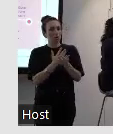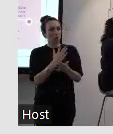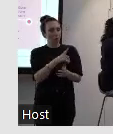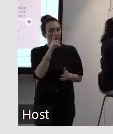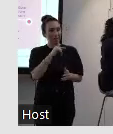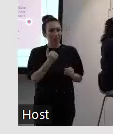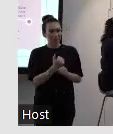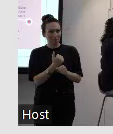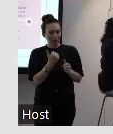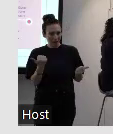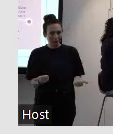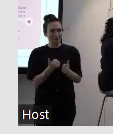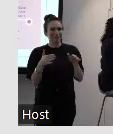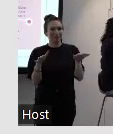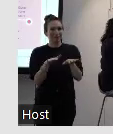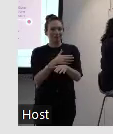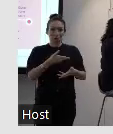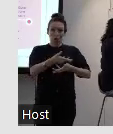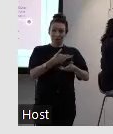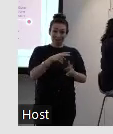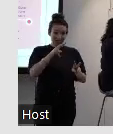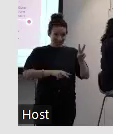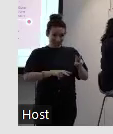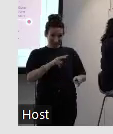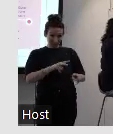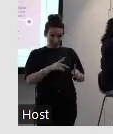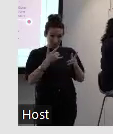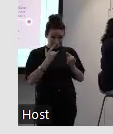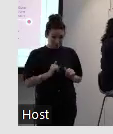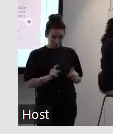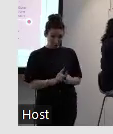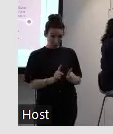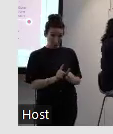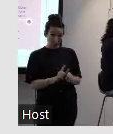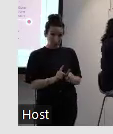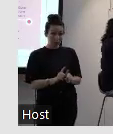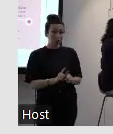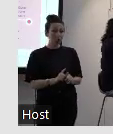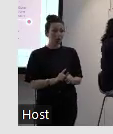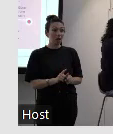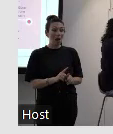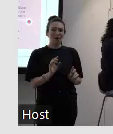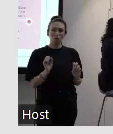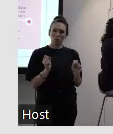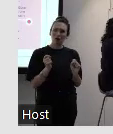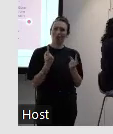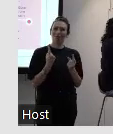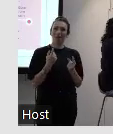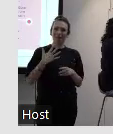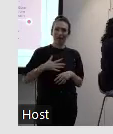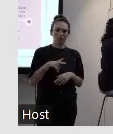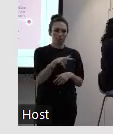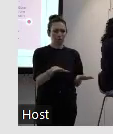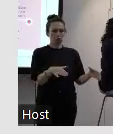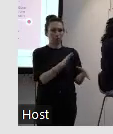of services to provide assessments and also to understand the needs of these 1 in 10 children and families within